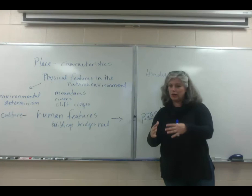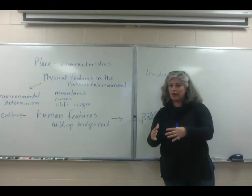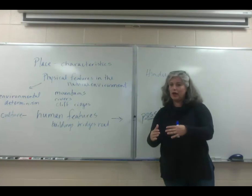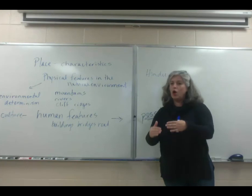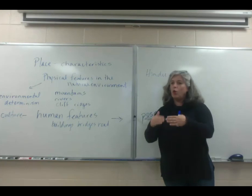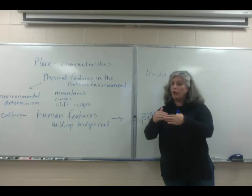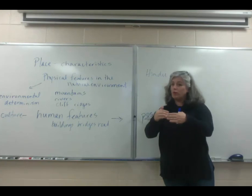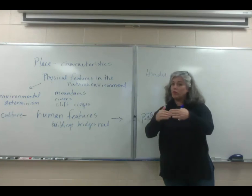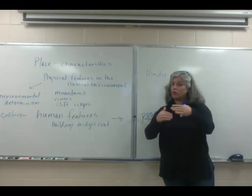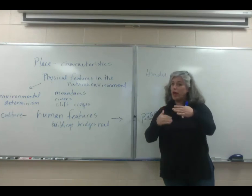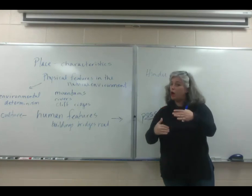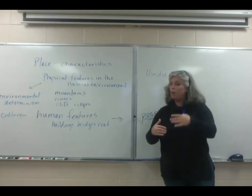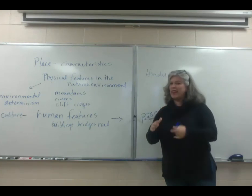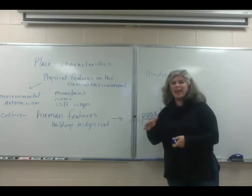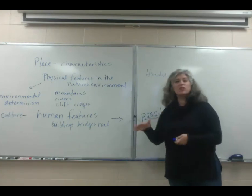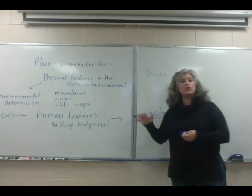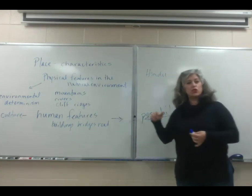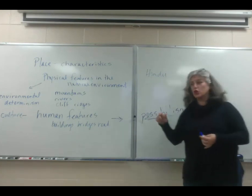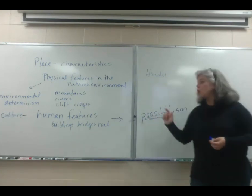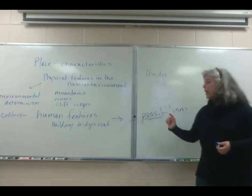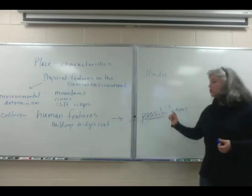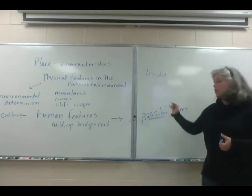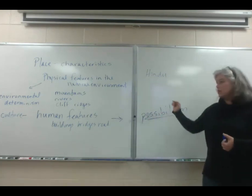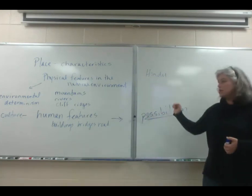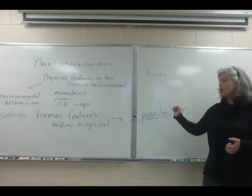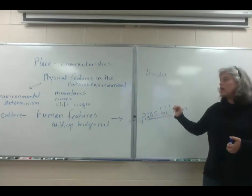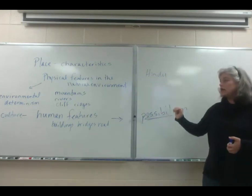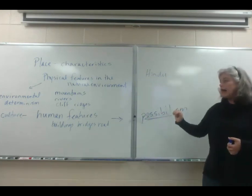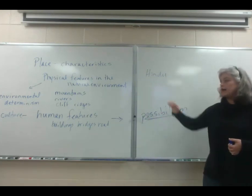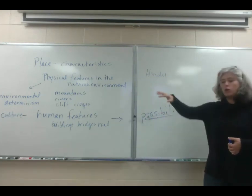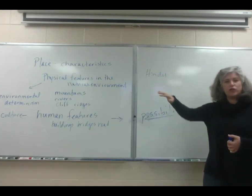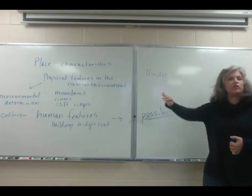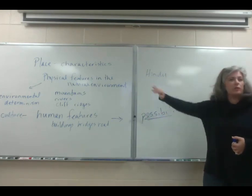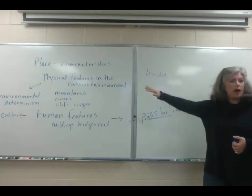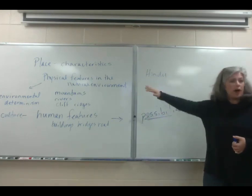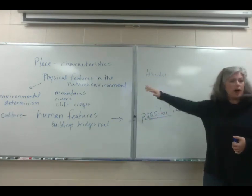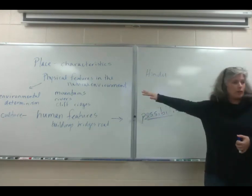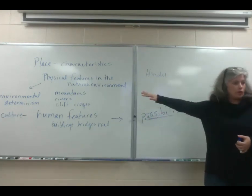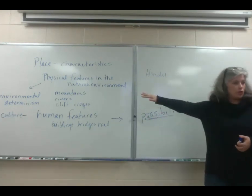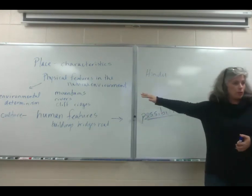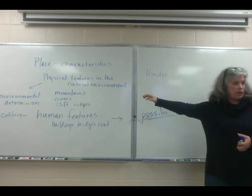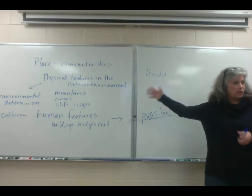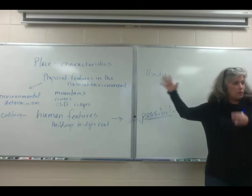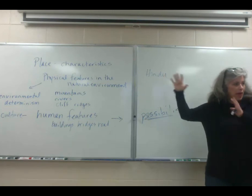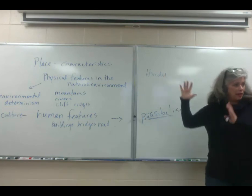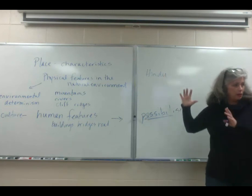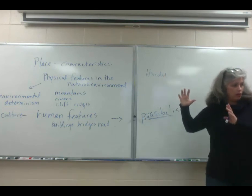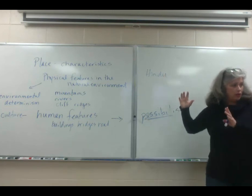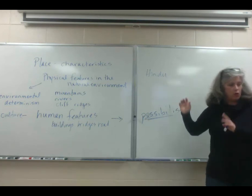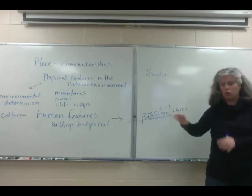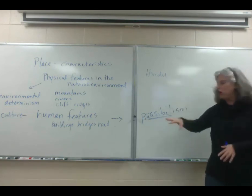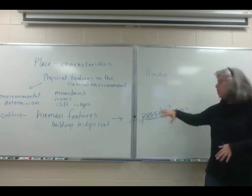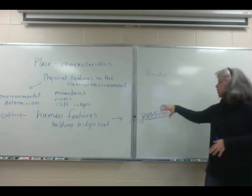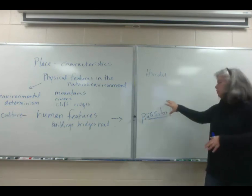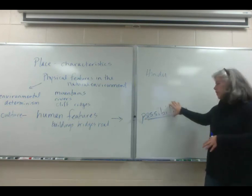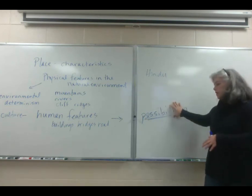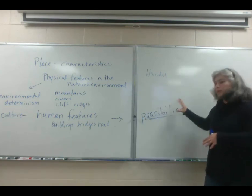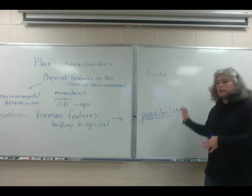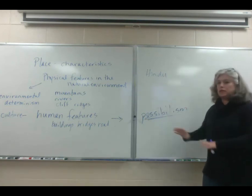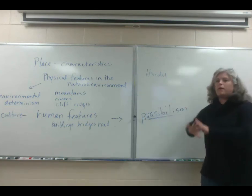story with Mr. Help and answer certain questions, like questions about environmental determinism and the movie, or possibilism and